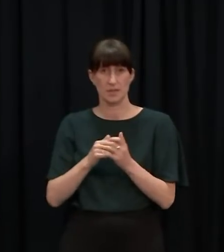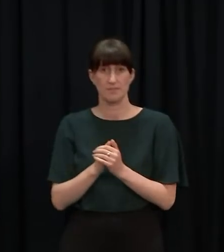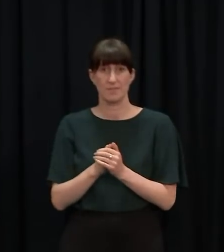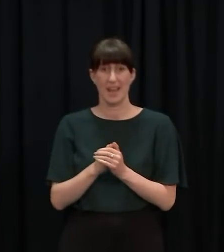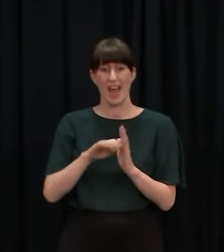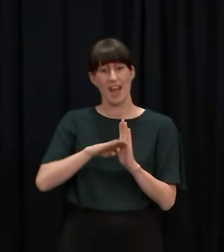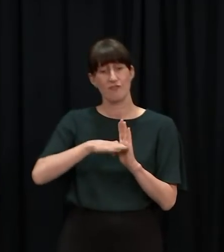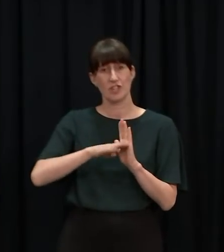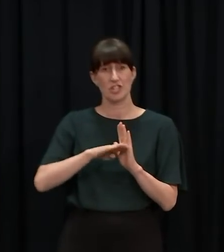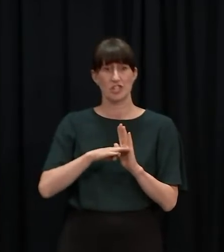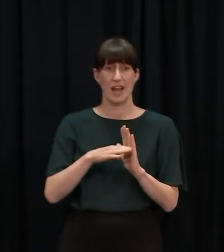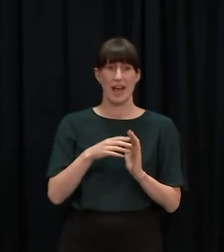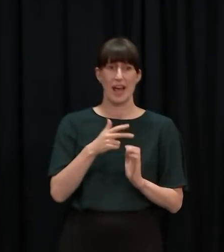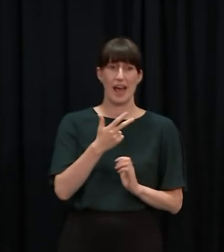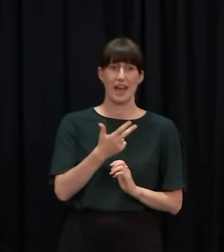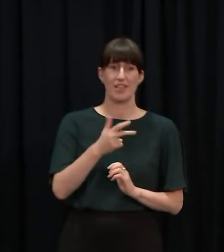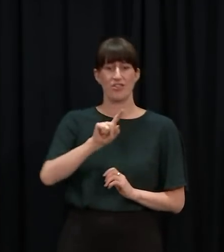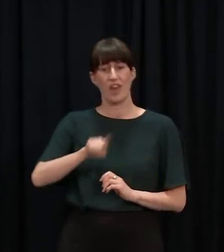of